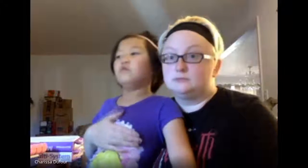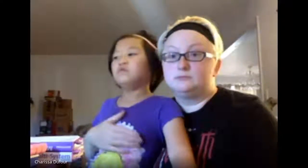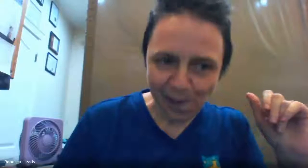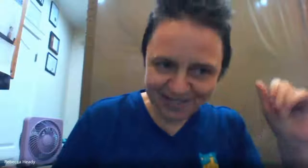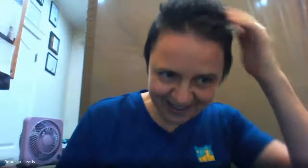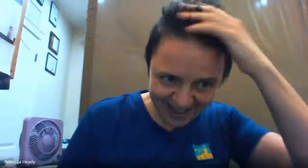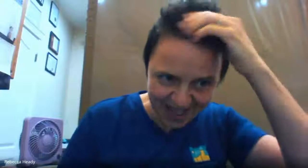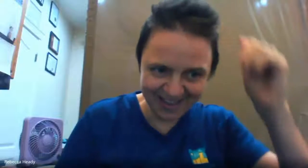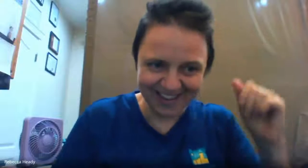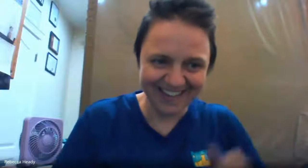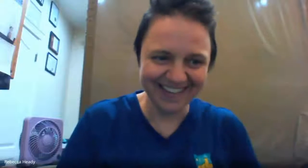Exactly.